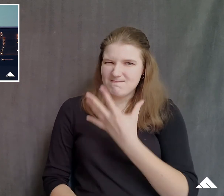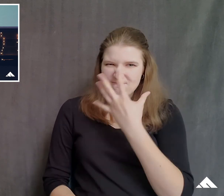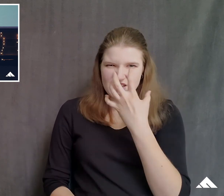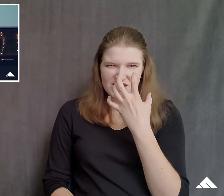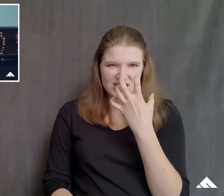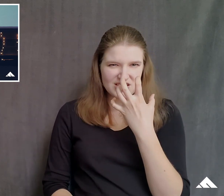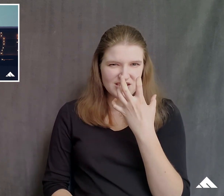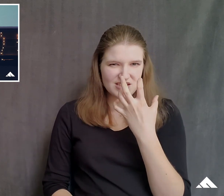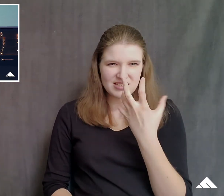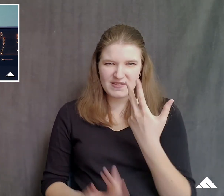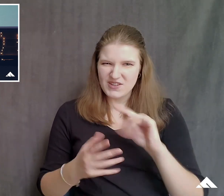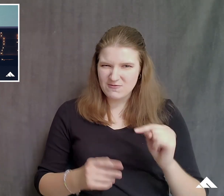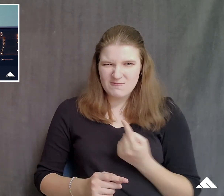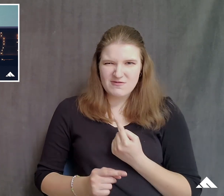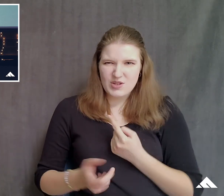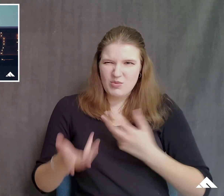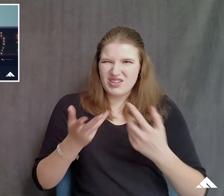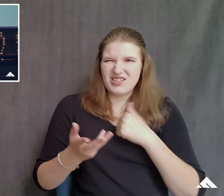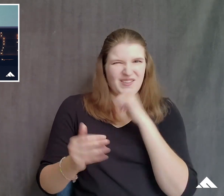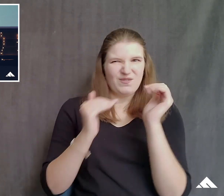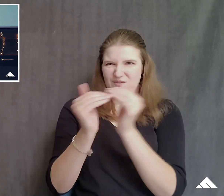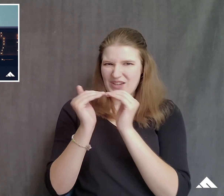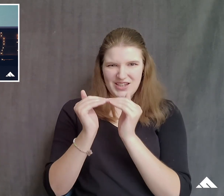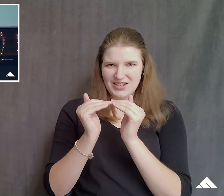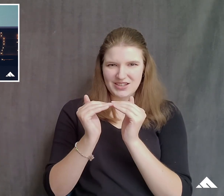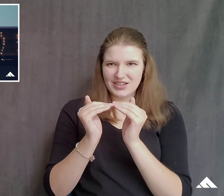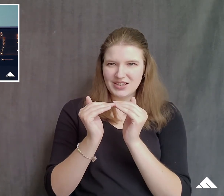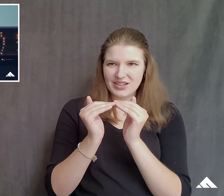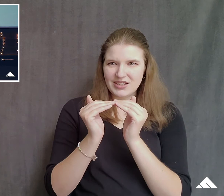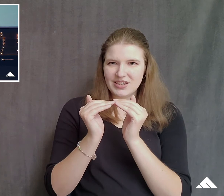I've been wounded, treated unfairly.